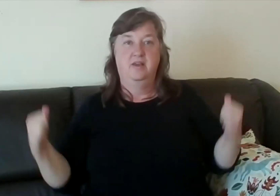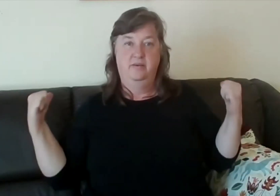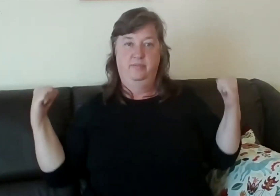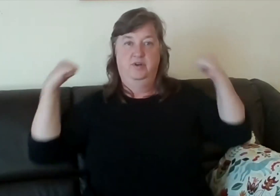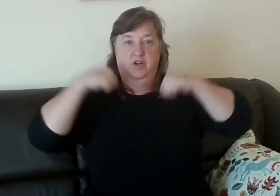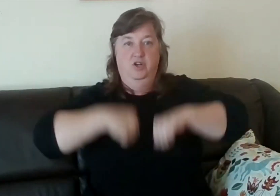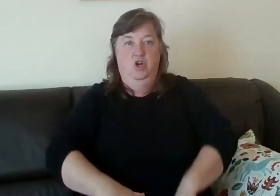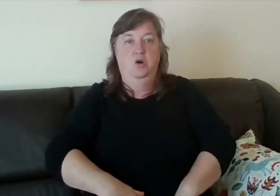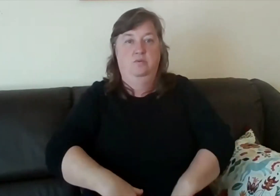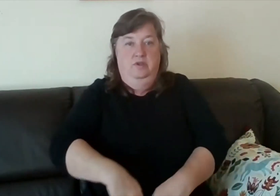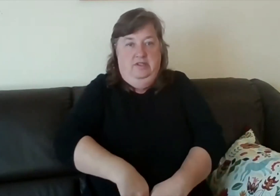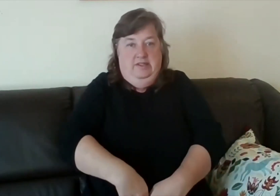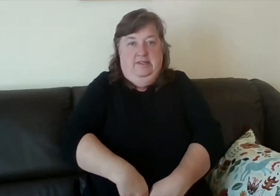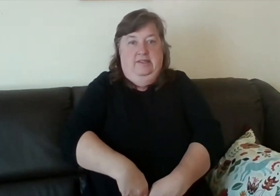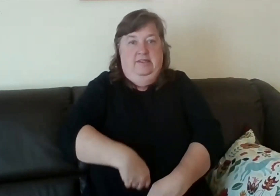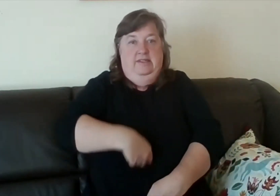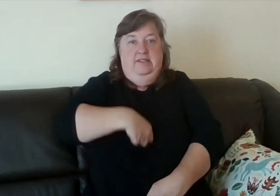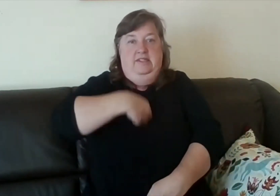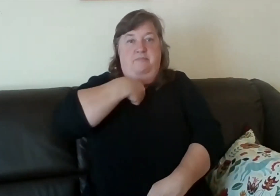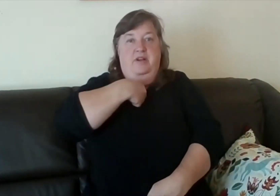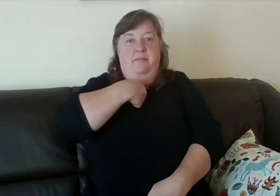Put on your coat, zip it up.